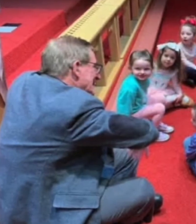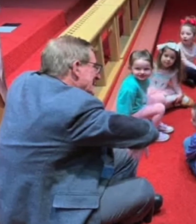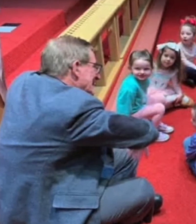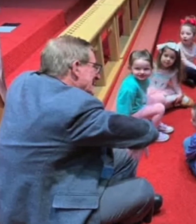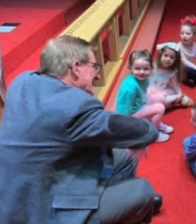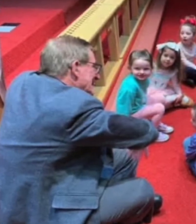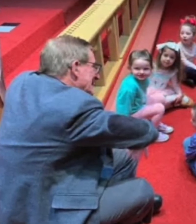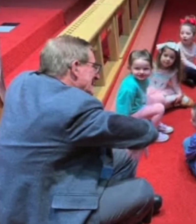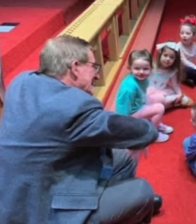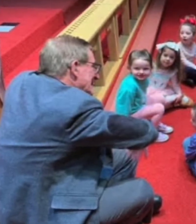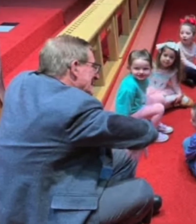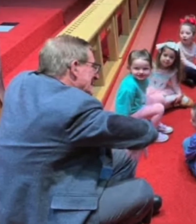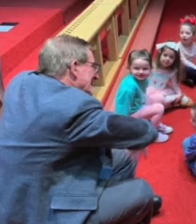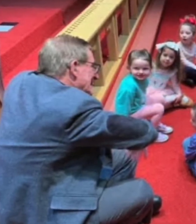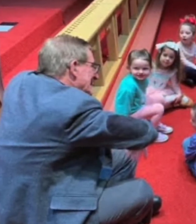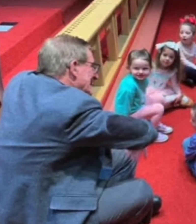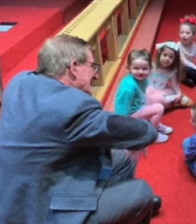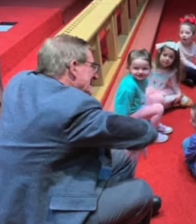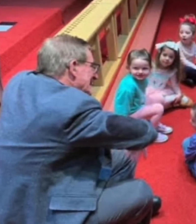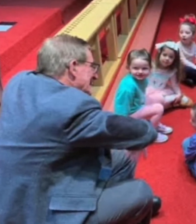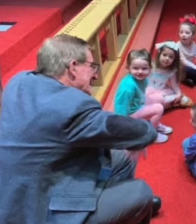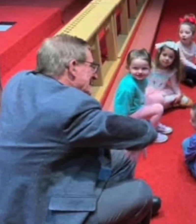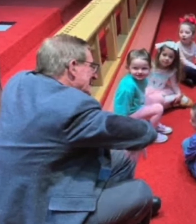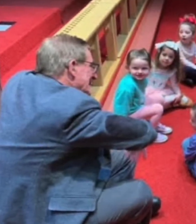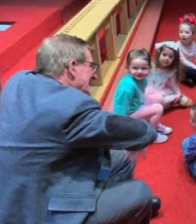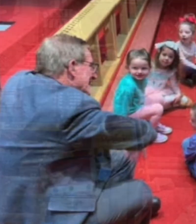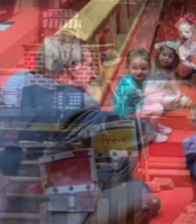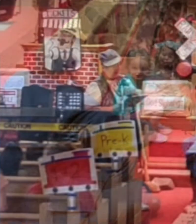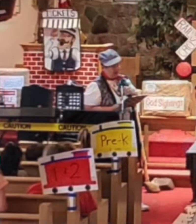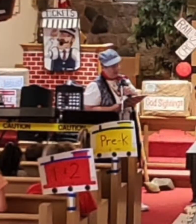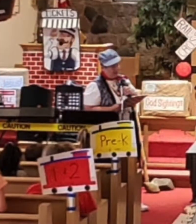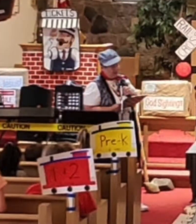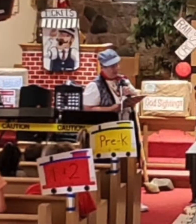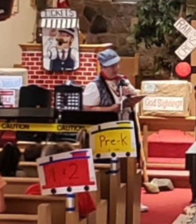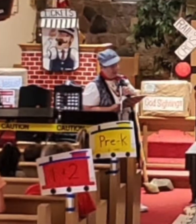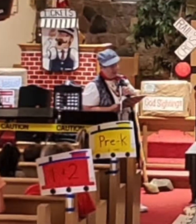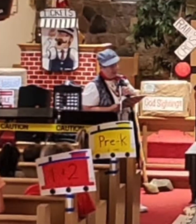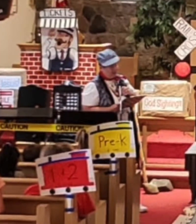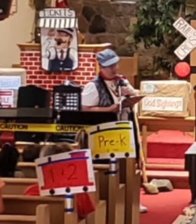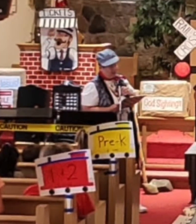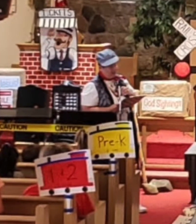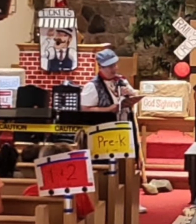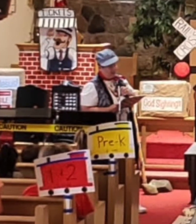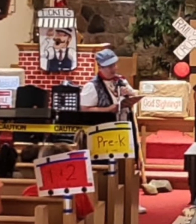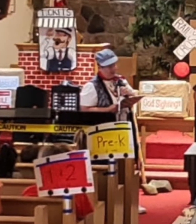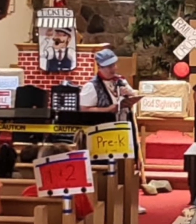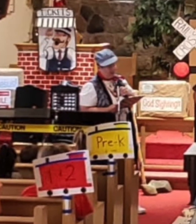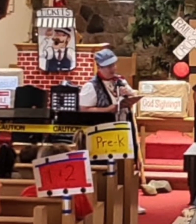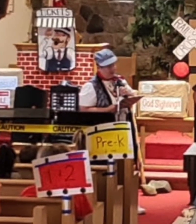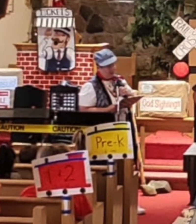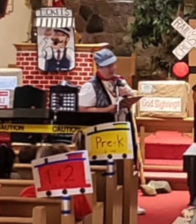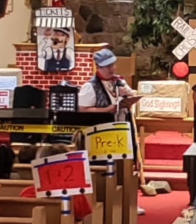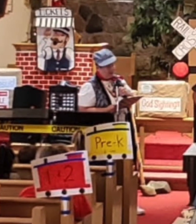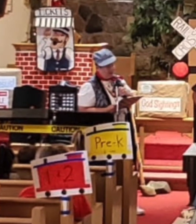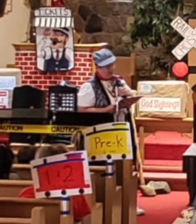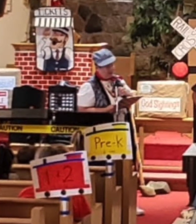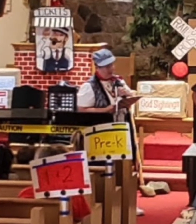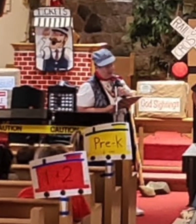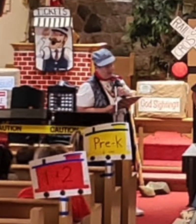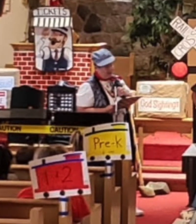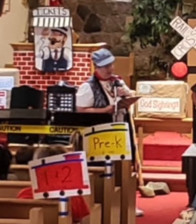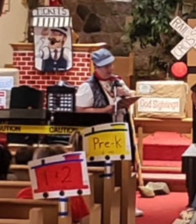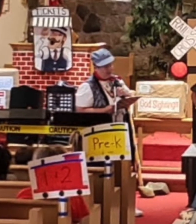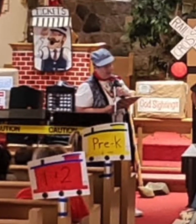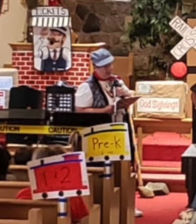And he is homo unis libri, a man of one folk, totally dedicated